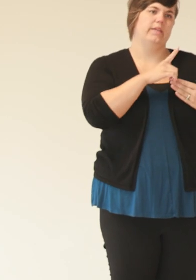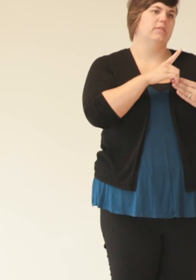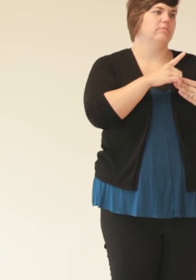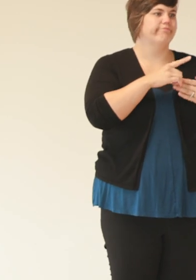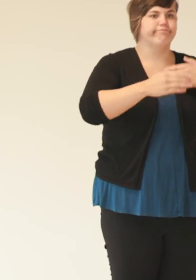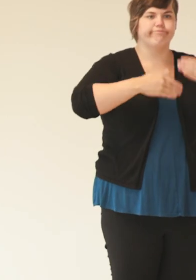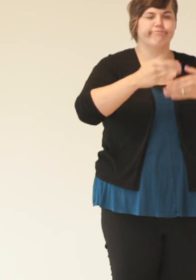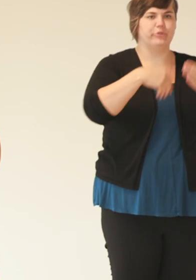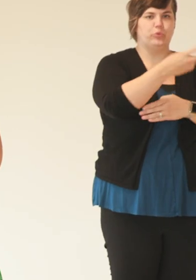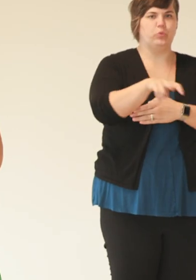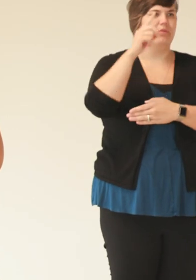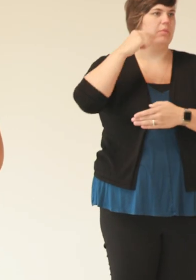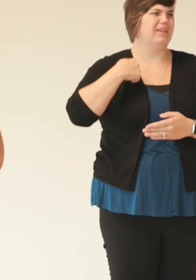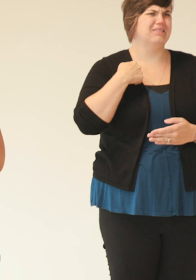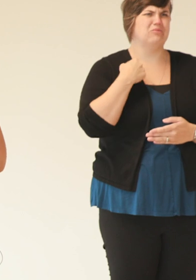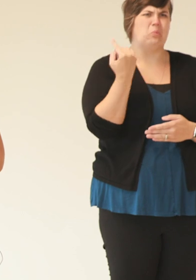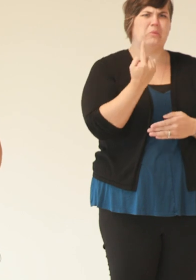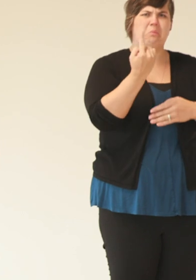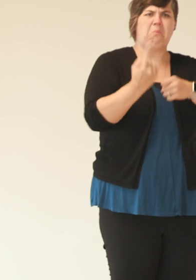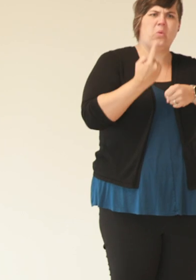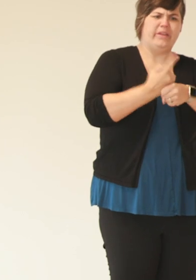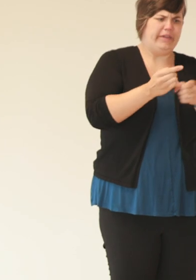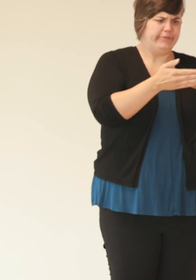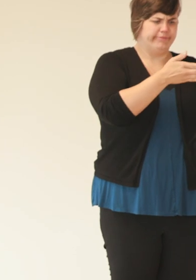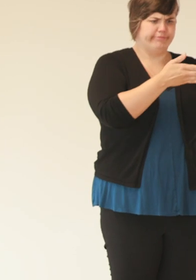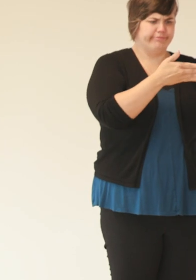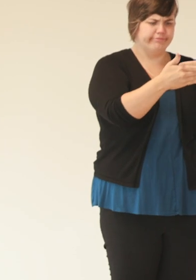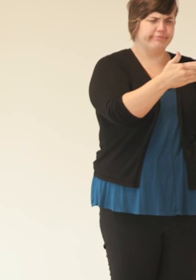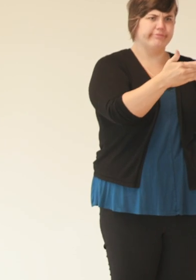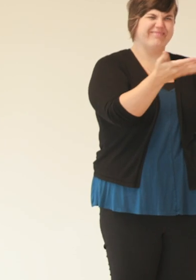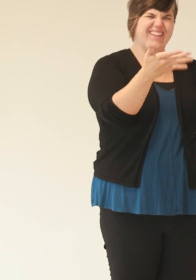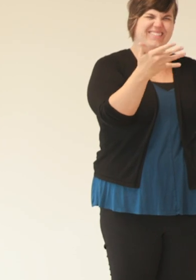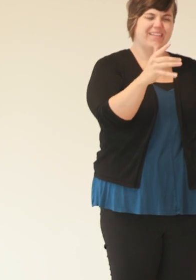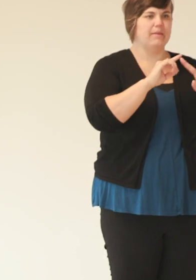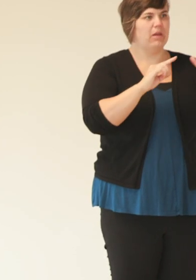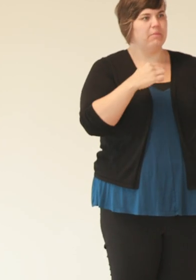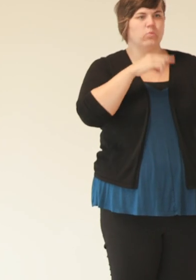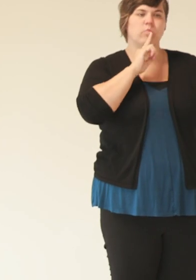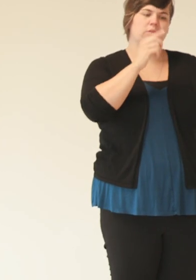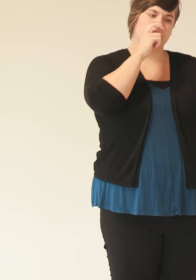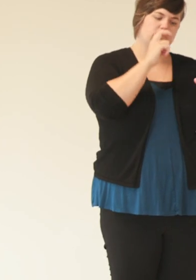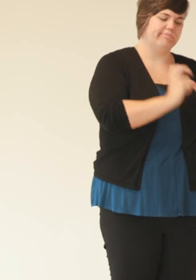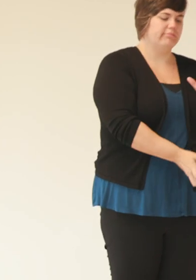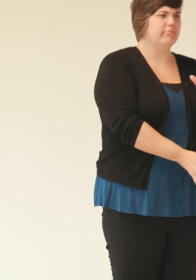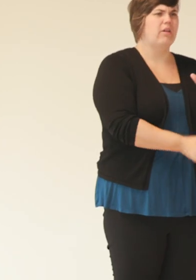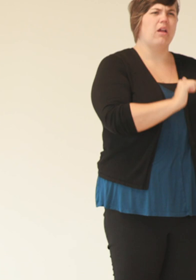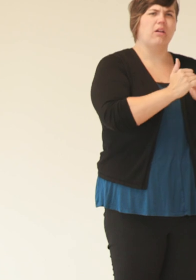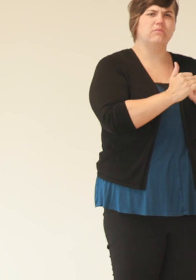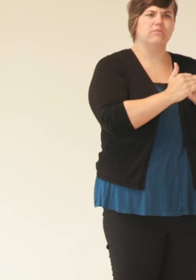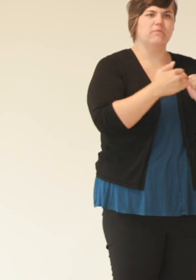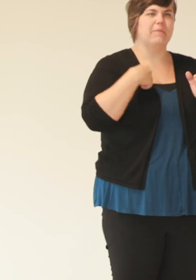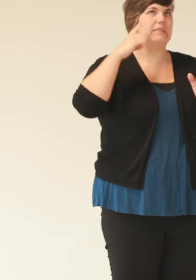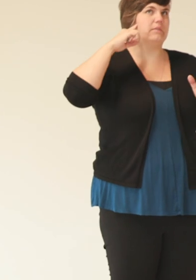action, and. And the only way that I've been able to do that is by really listening and letting go